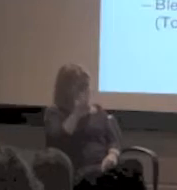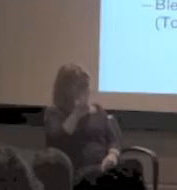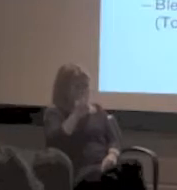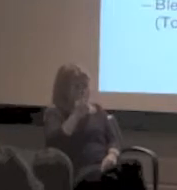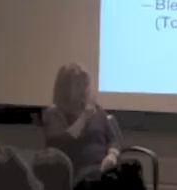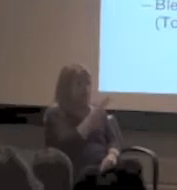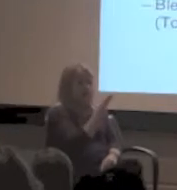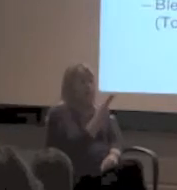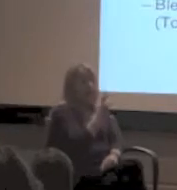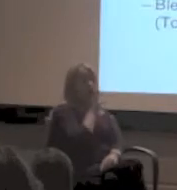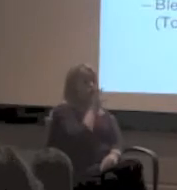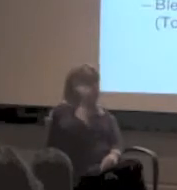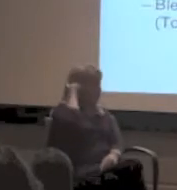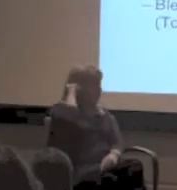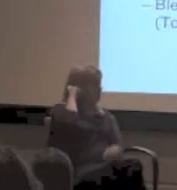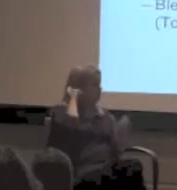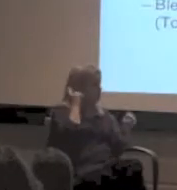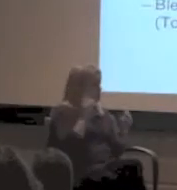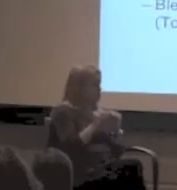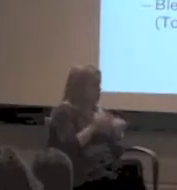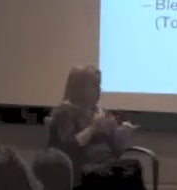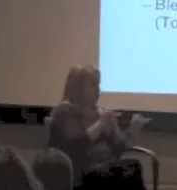Hydrocephalus much more common than that, but